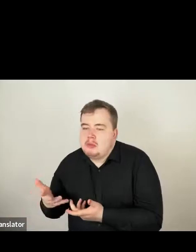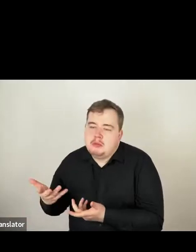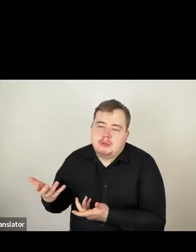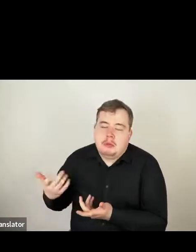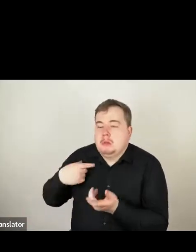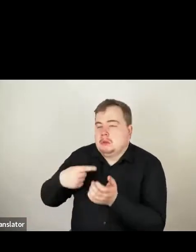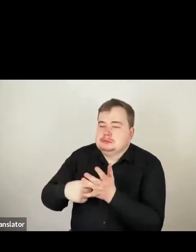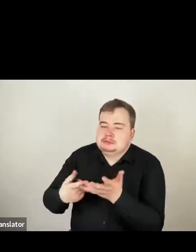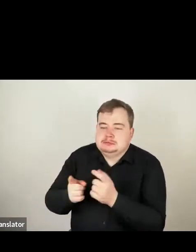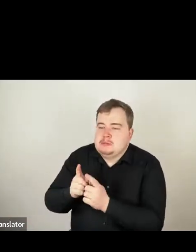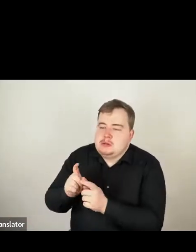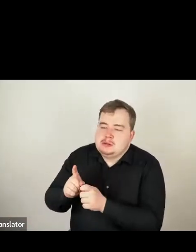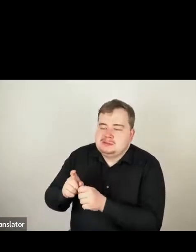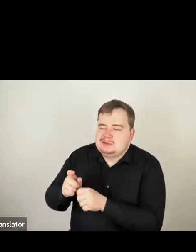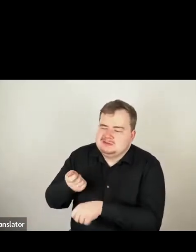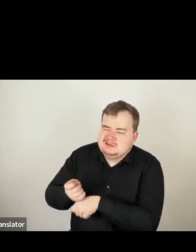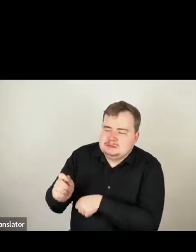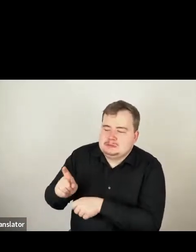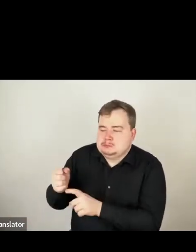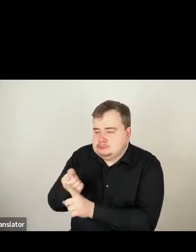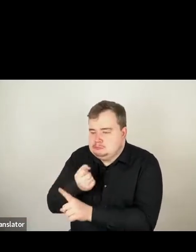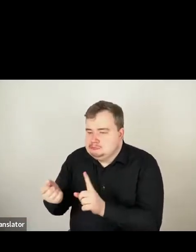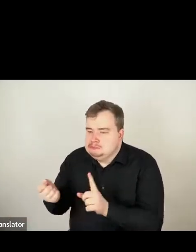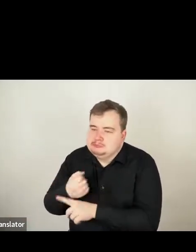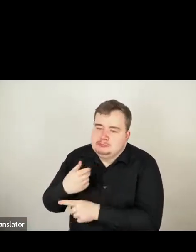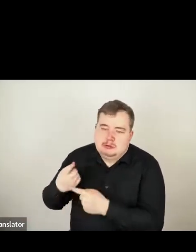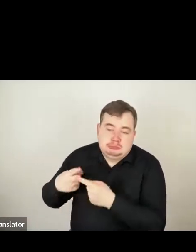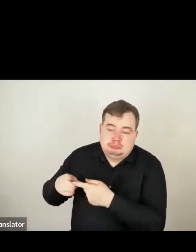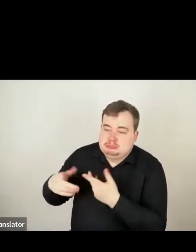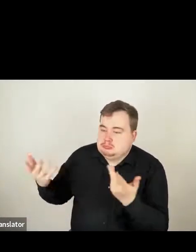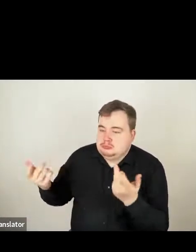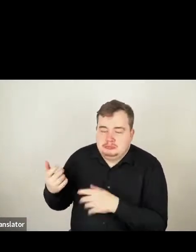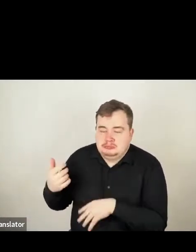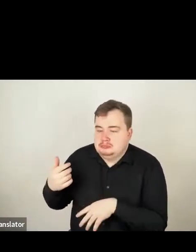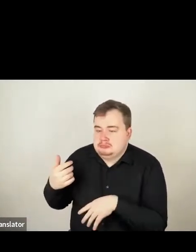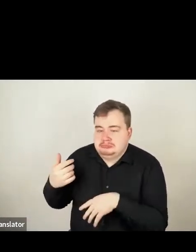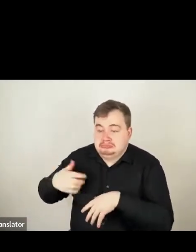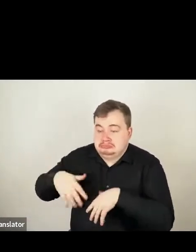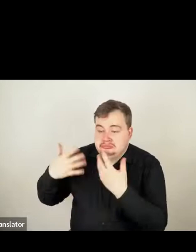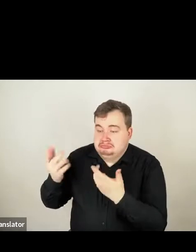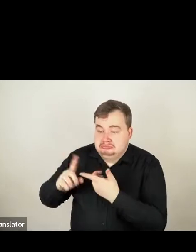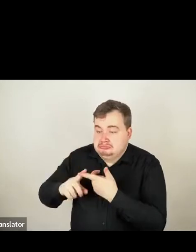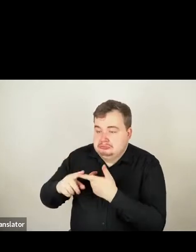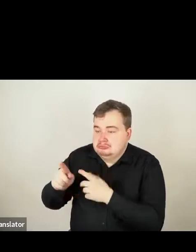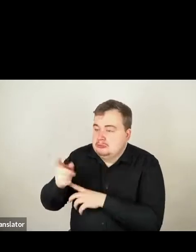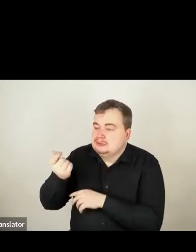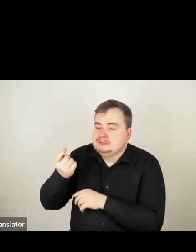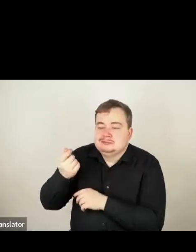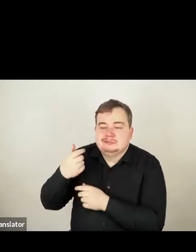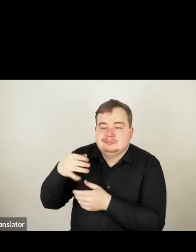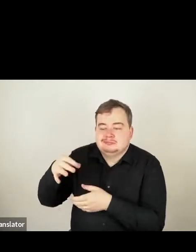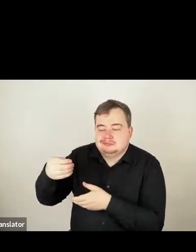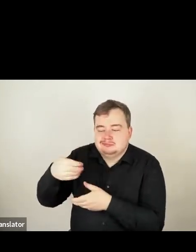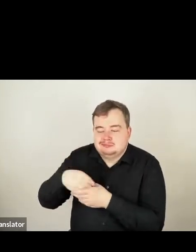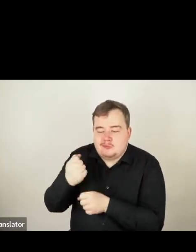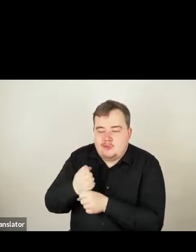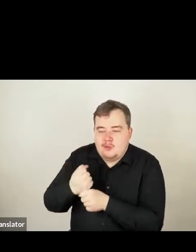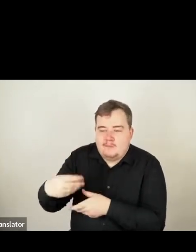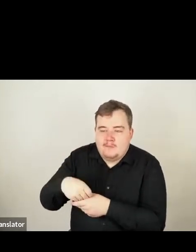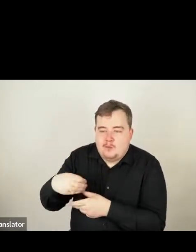domestic violence, those who have a low income and that had to be